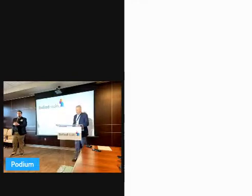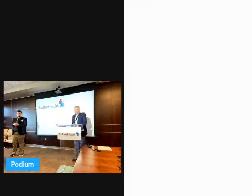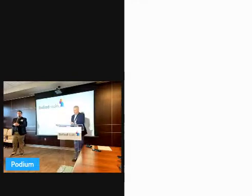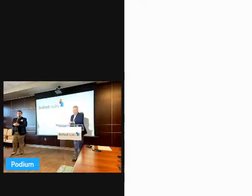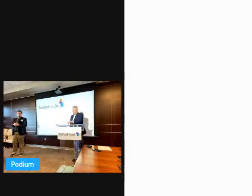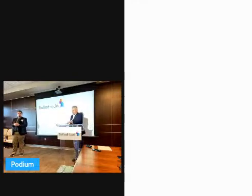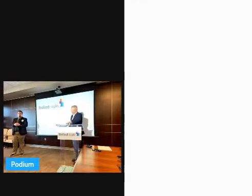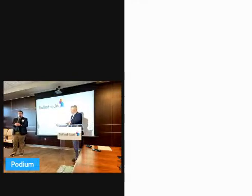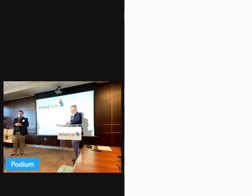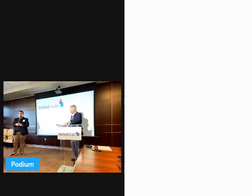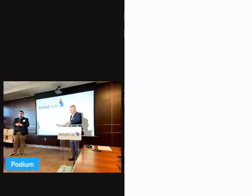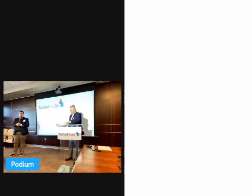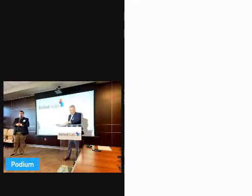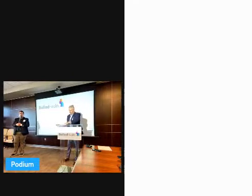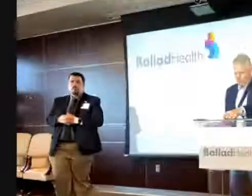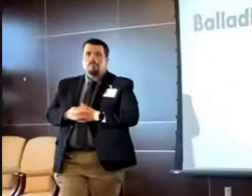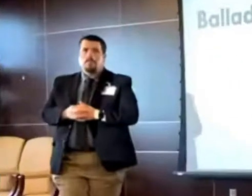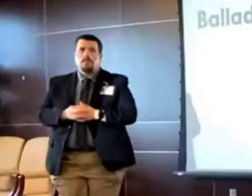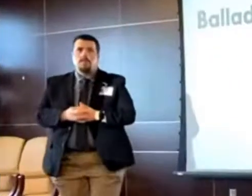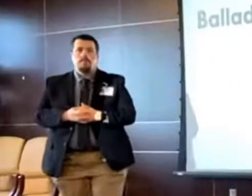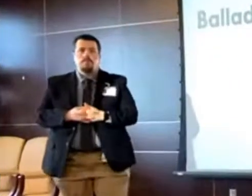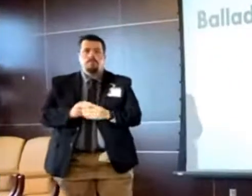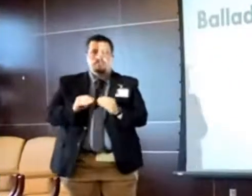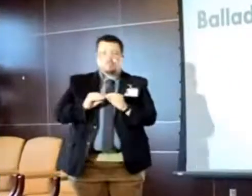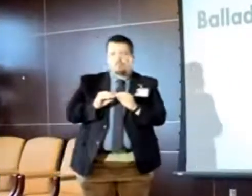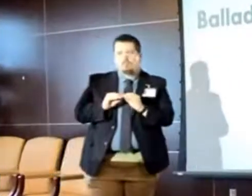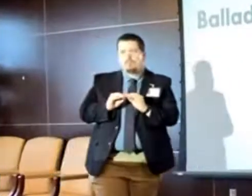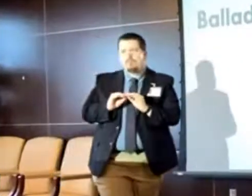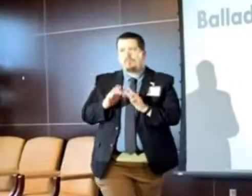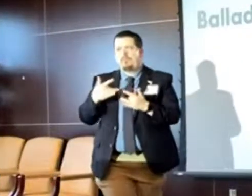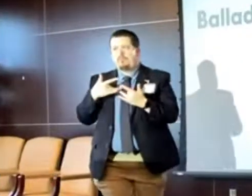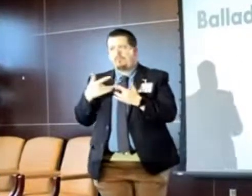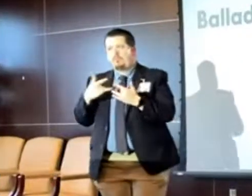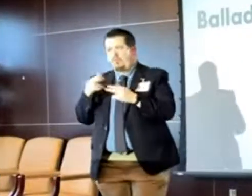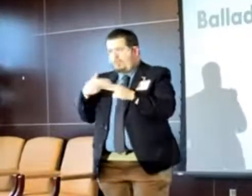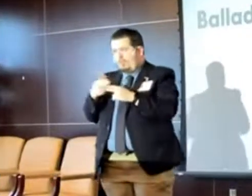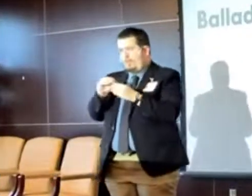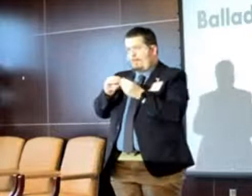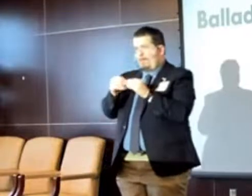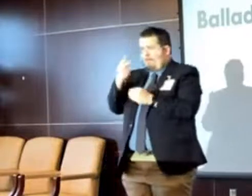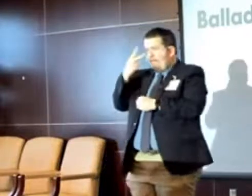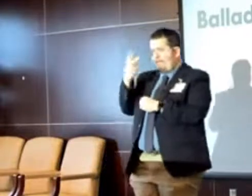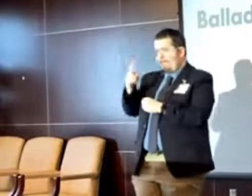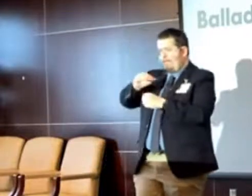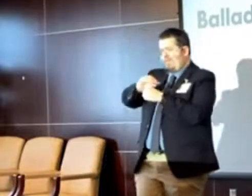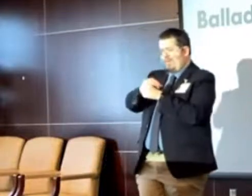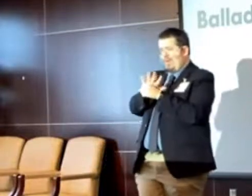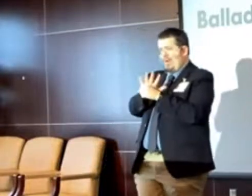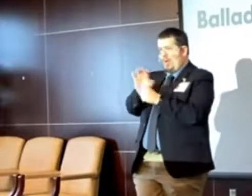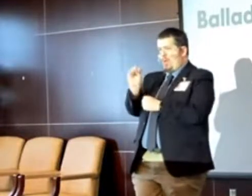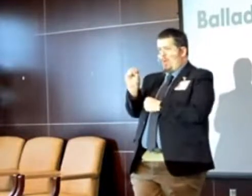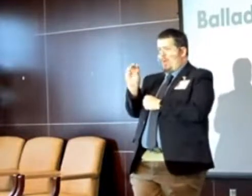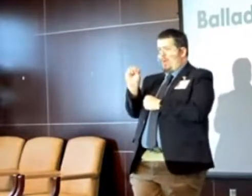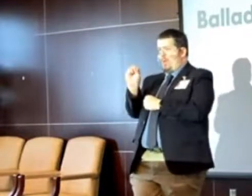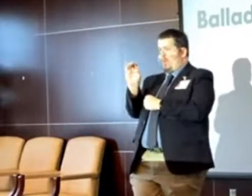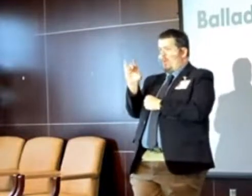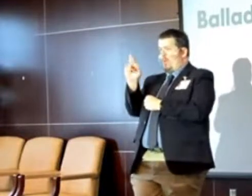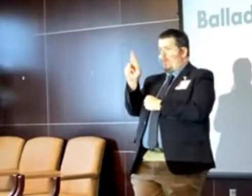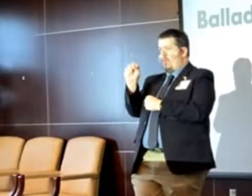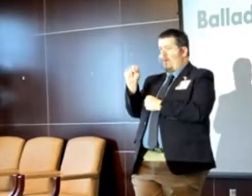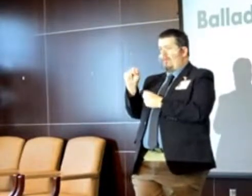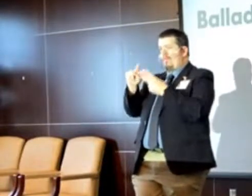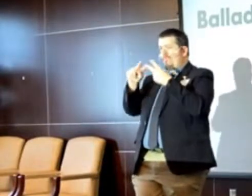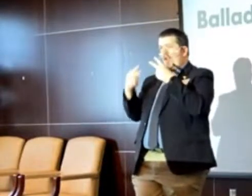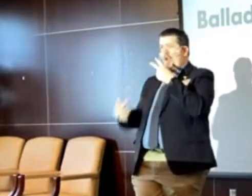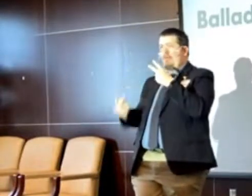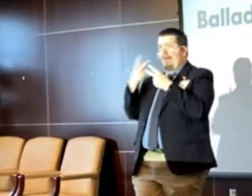So obviously we are concerned about the numbers that we're seeing. The Omicron variant has had just a huge impact most recently on our